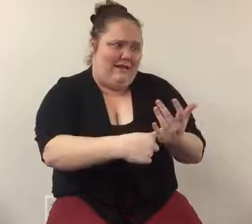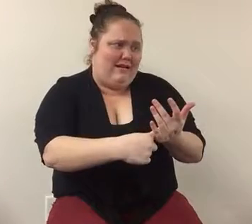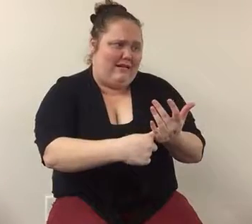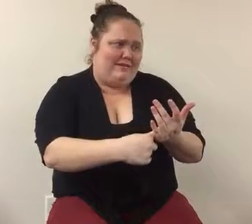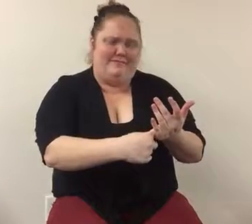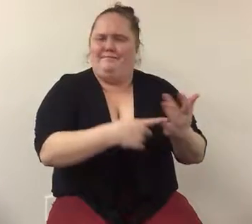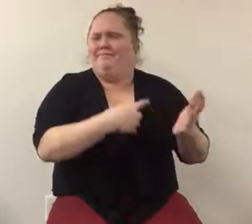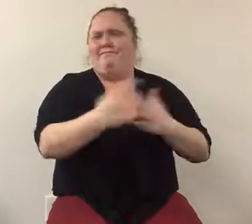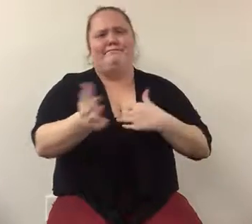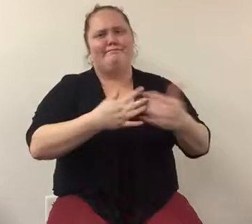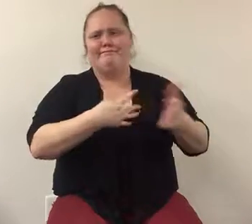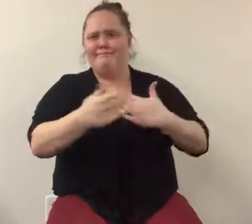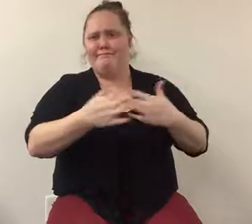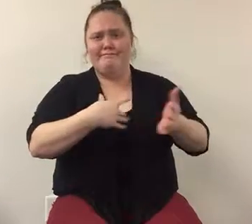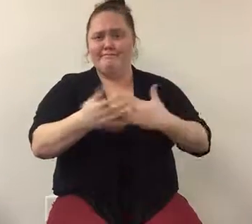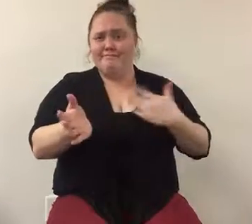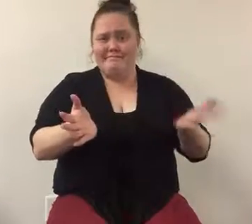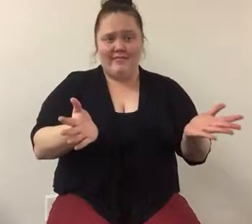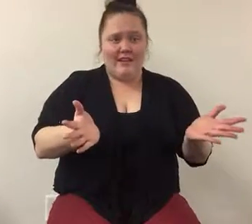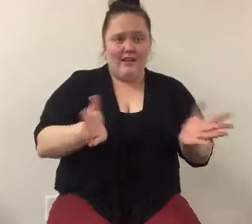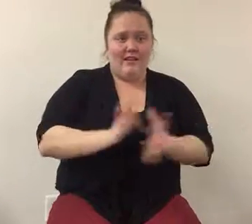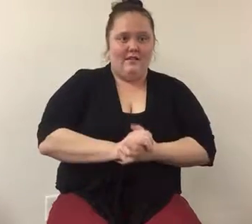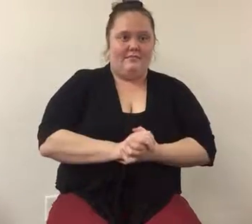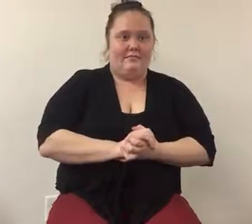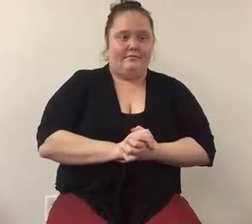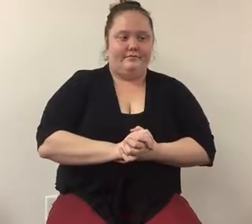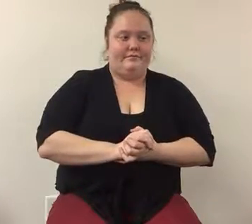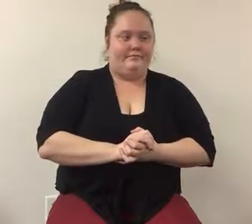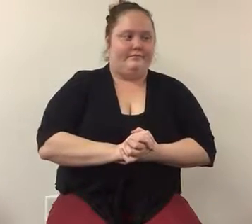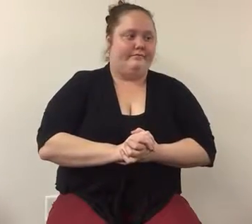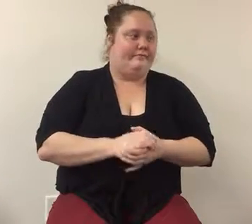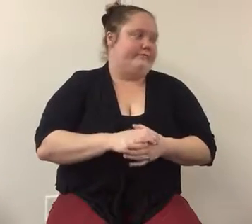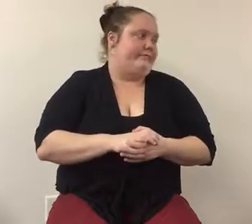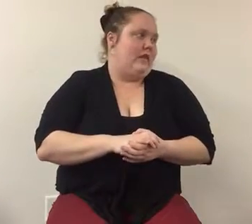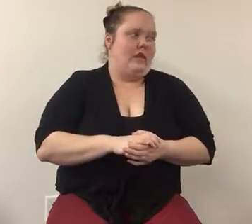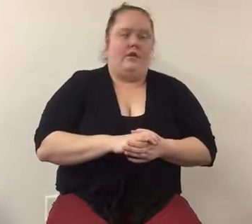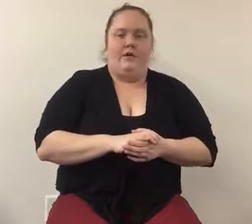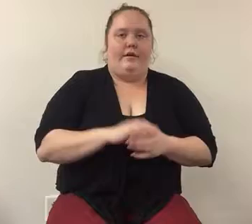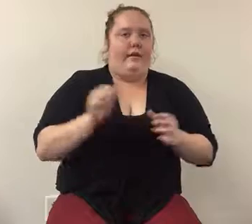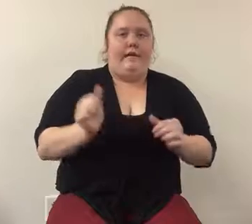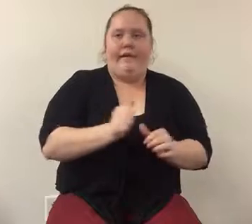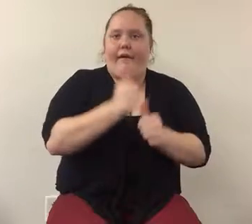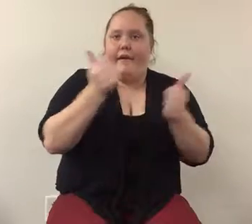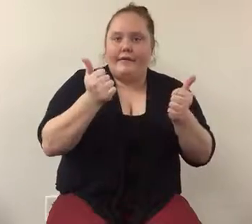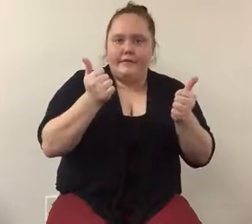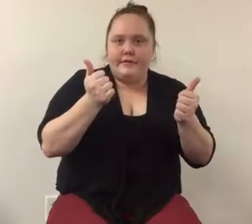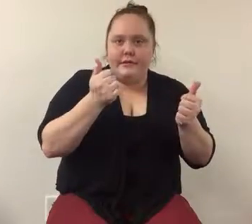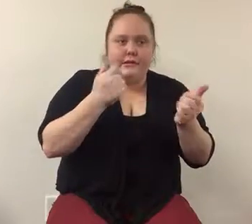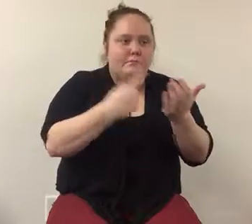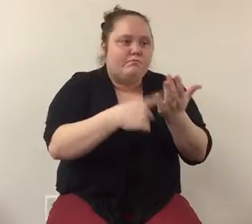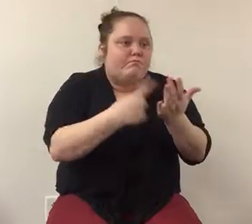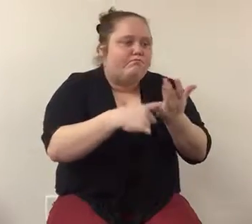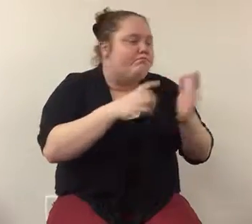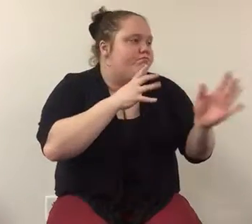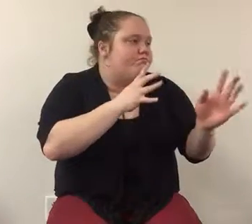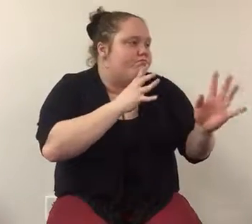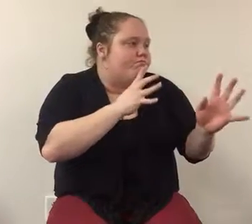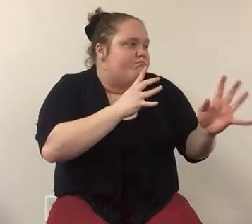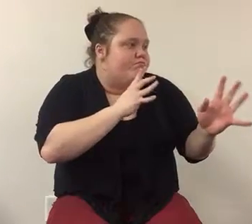started. If the Buckeyes had just won the national championship the night before, we're talking about the Buckeyes.